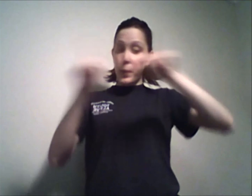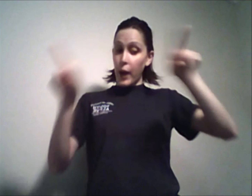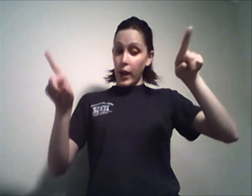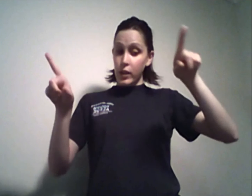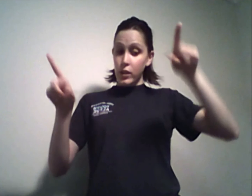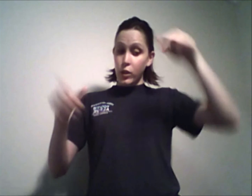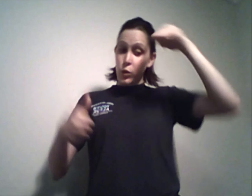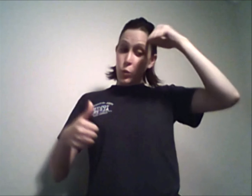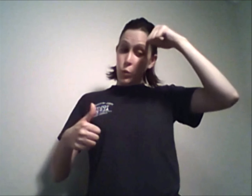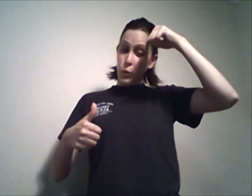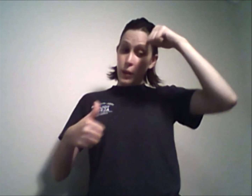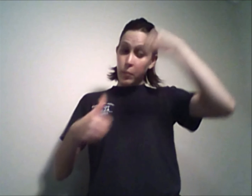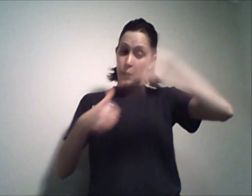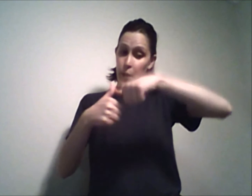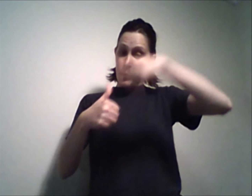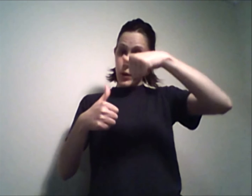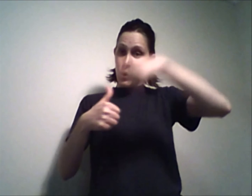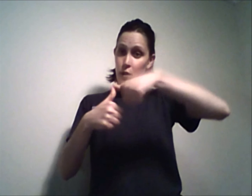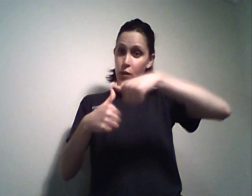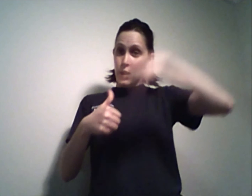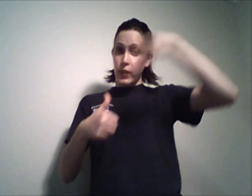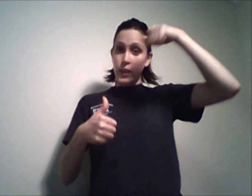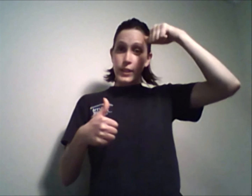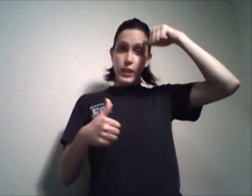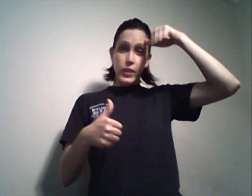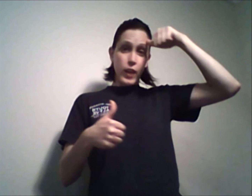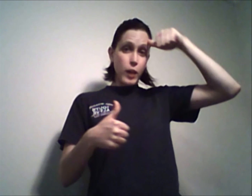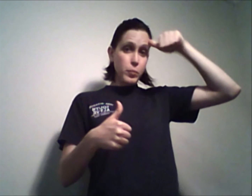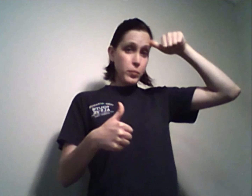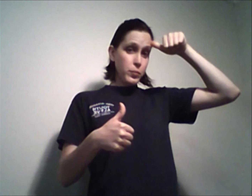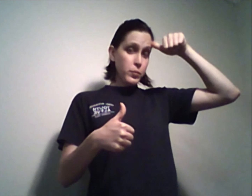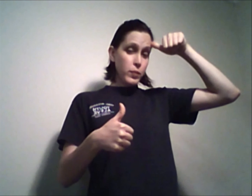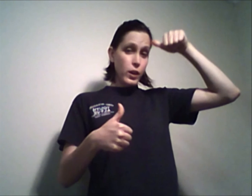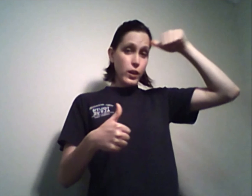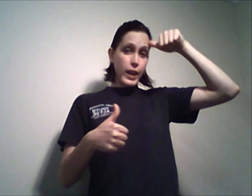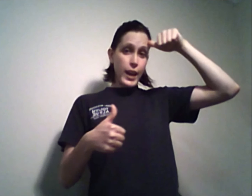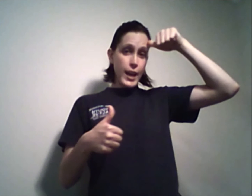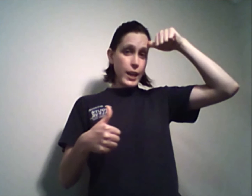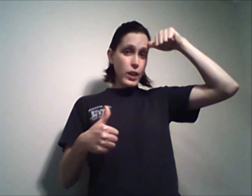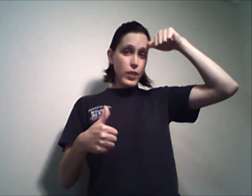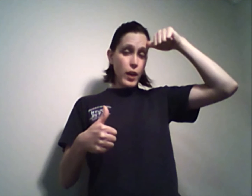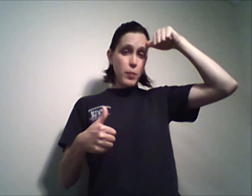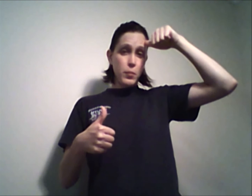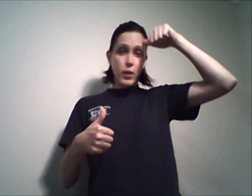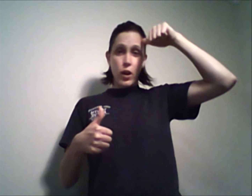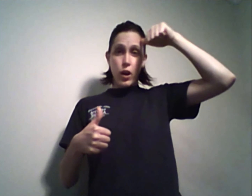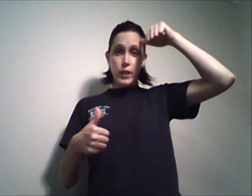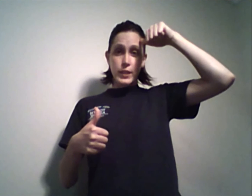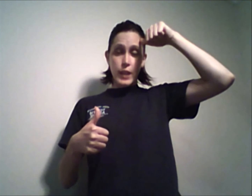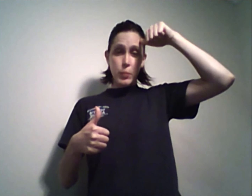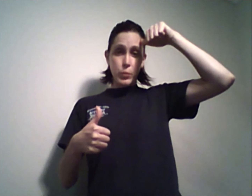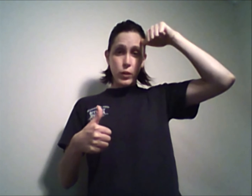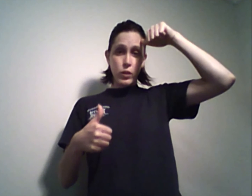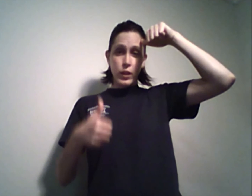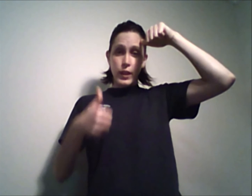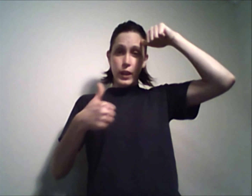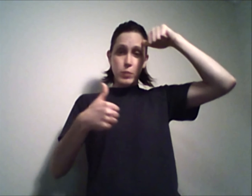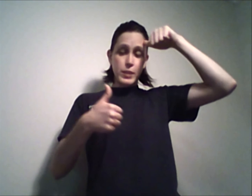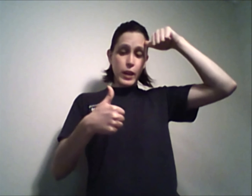But remember, that's a thumb or an A hand thumb on the temple that comes down to an